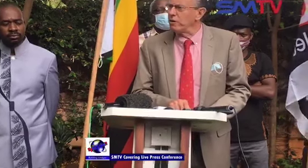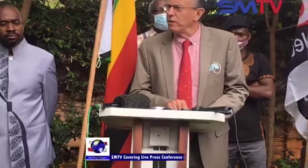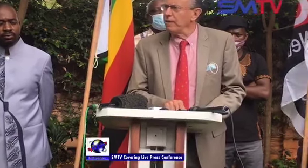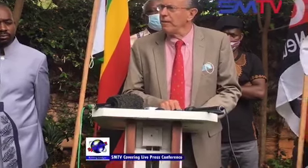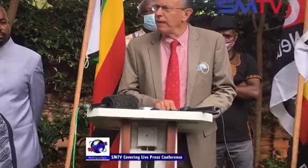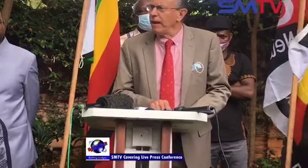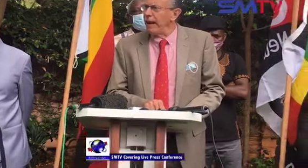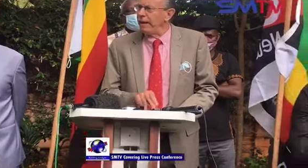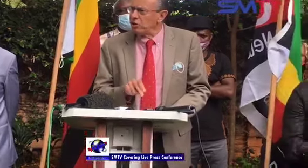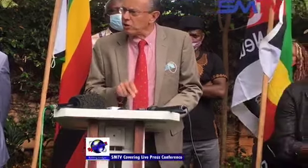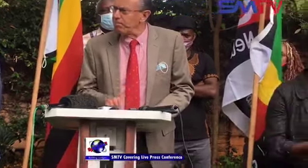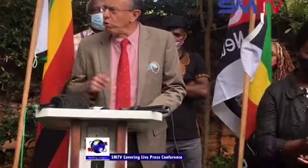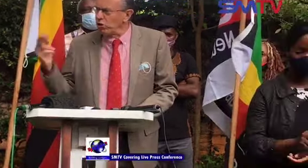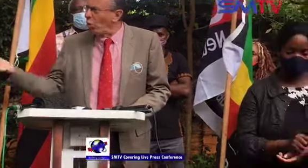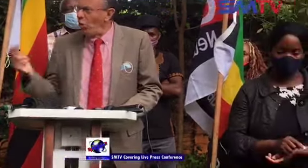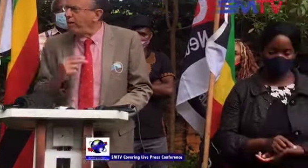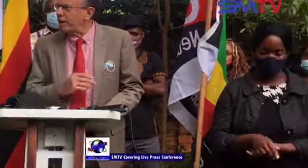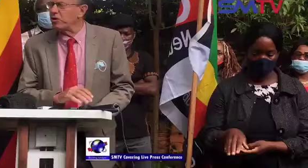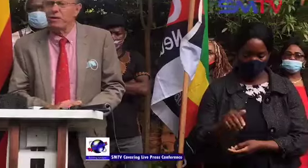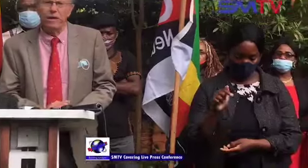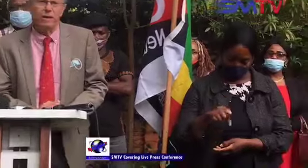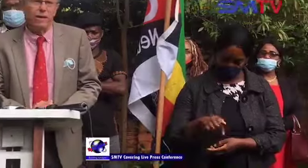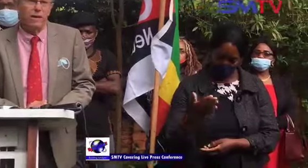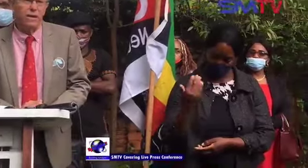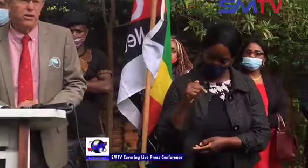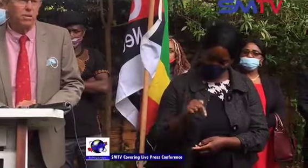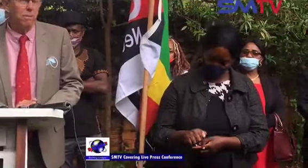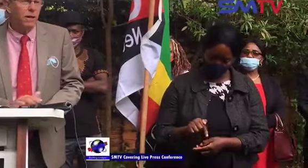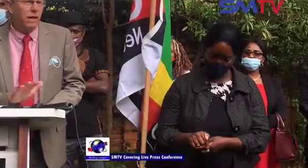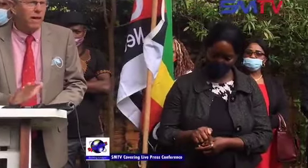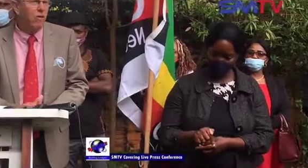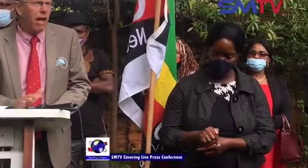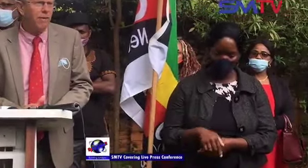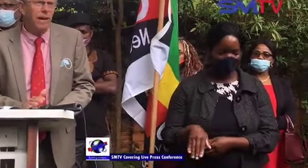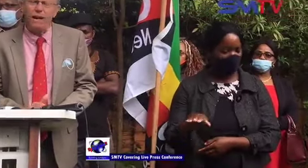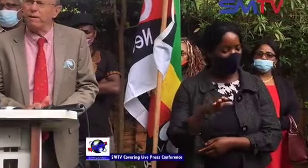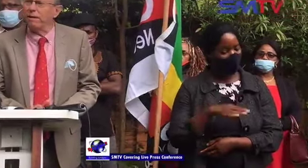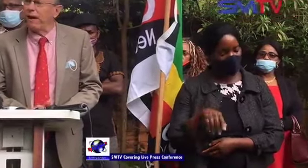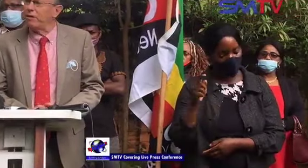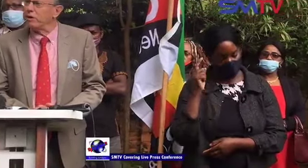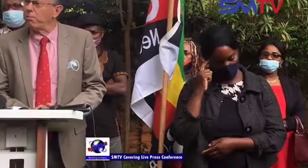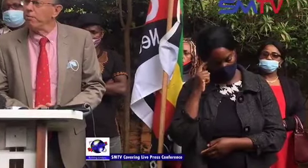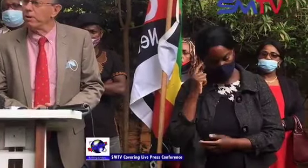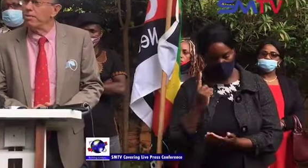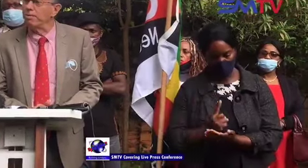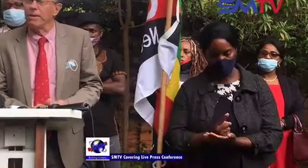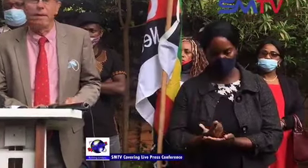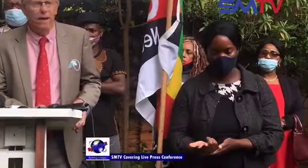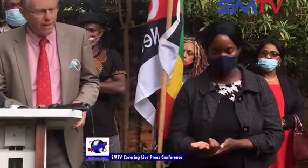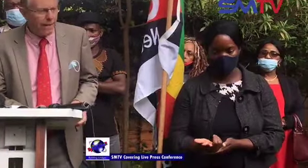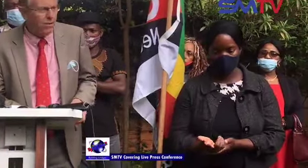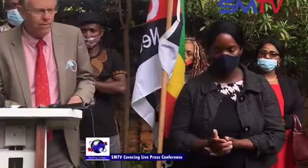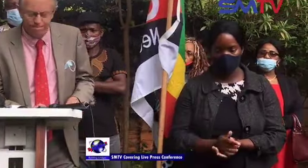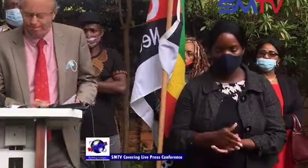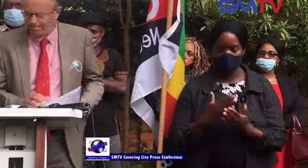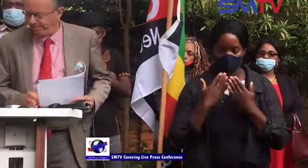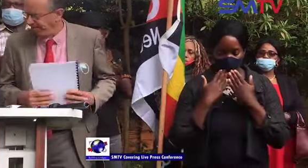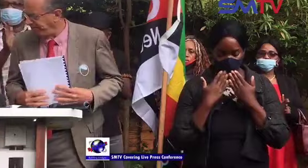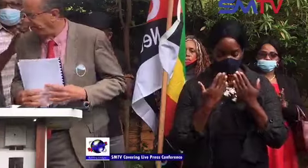Congress and has supported all of us in leadership in arriving at this moment. Thank